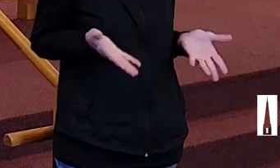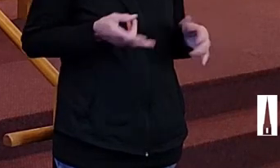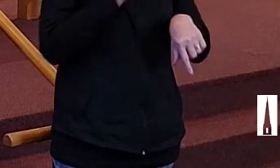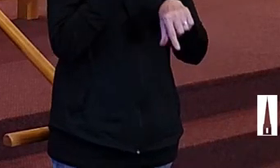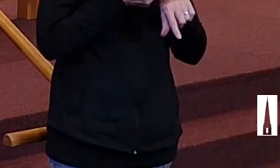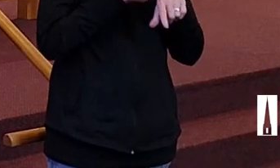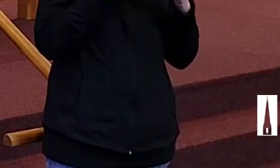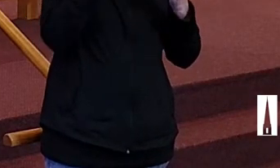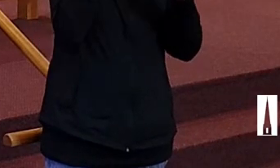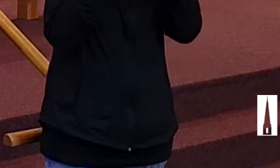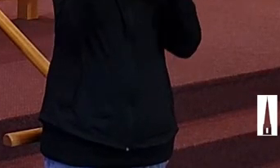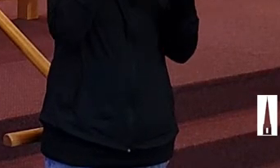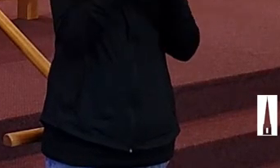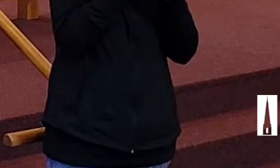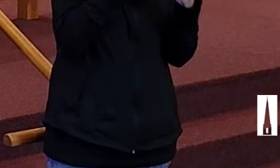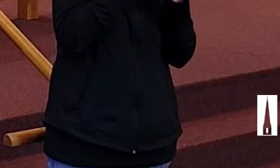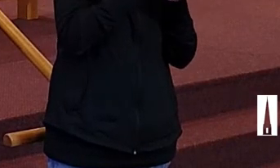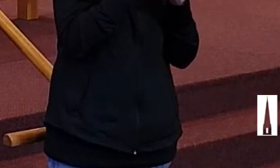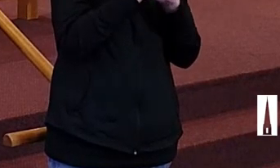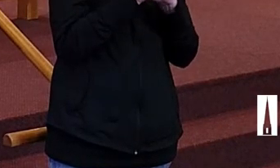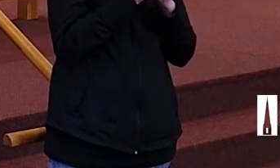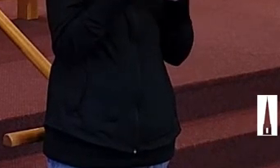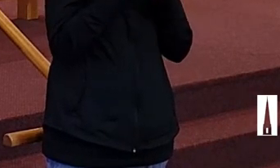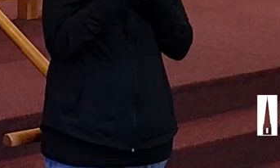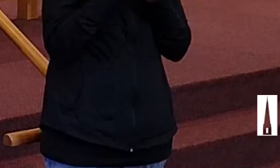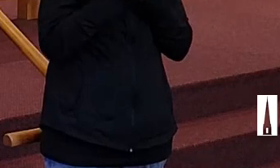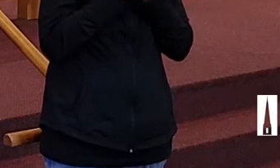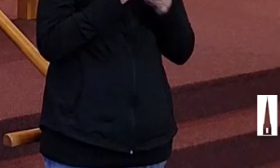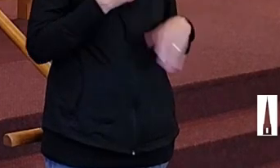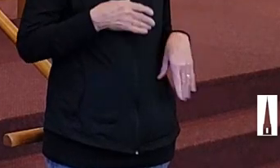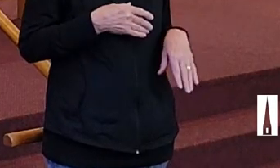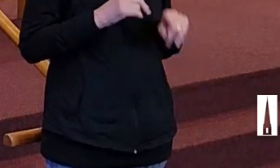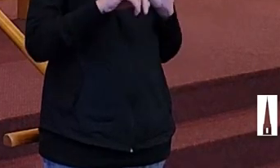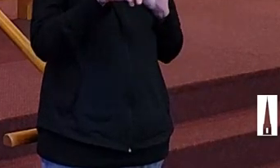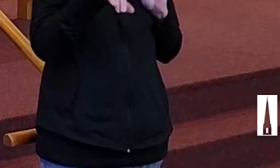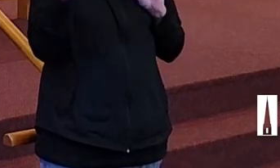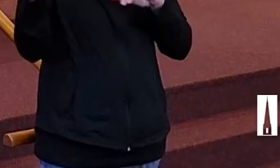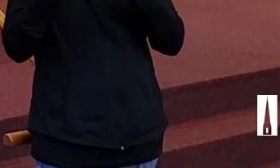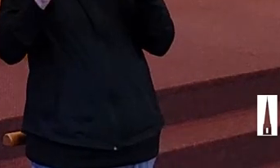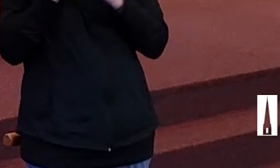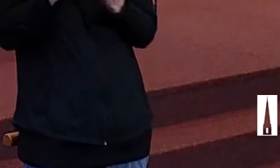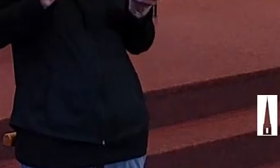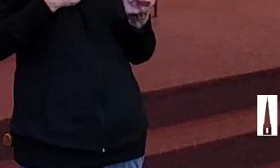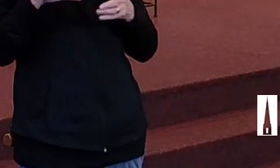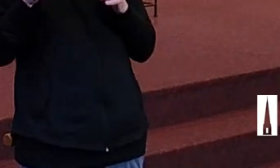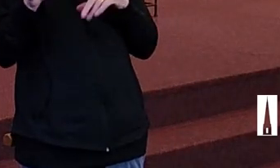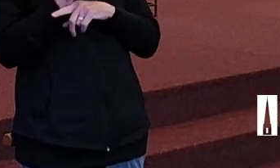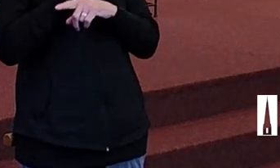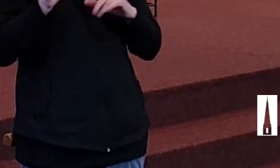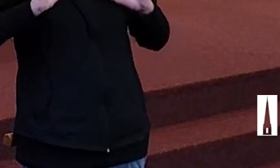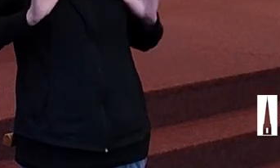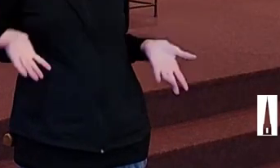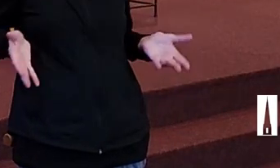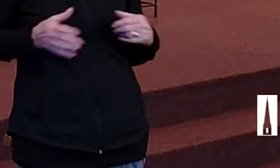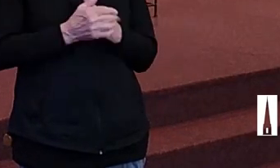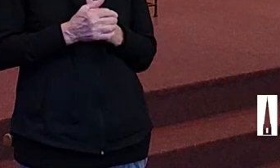eating things like burgers and sandwiches, but other than that, I could function normally. And then